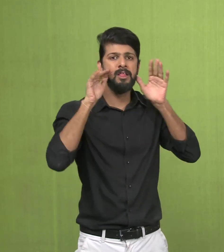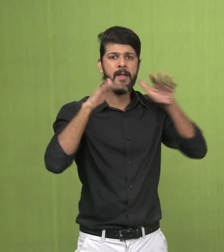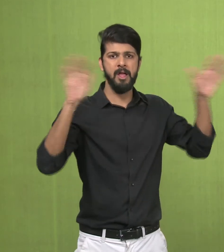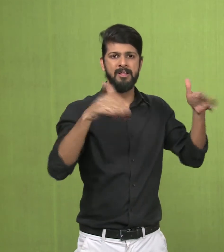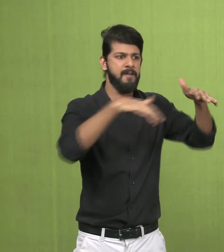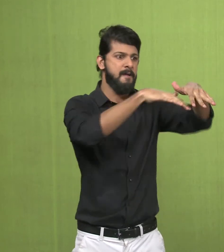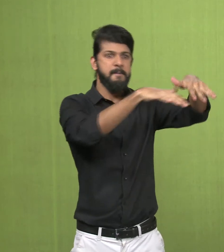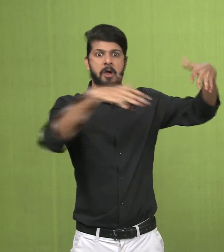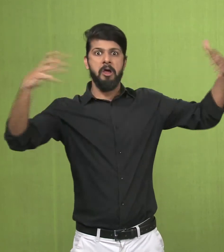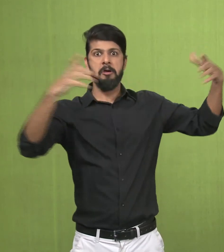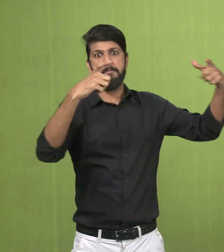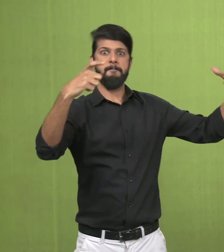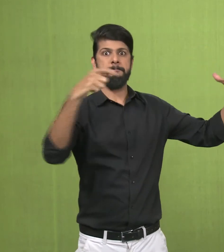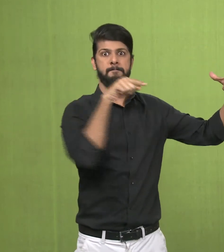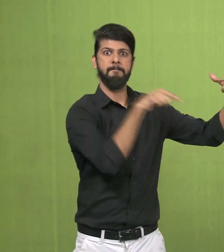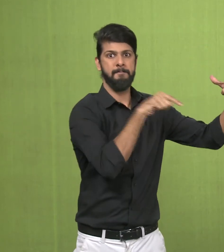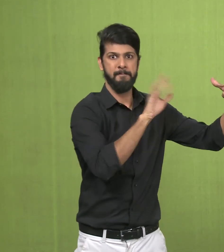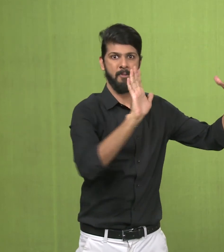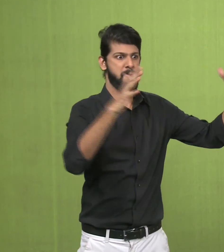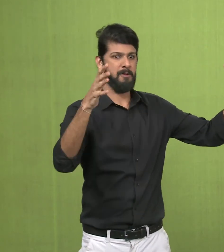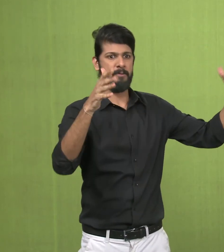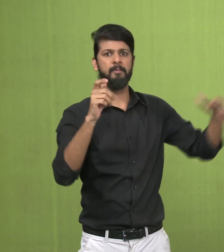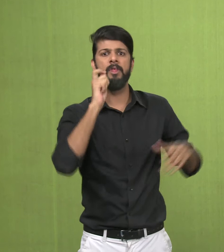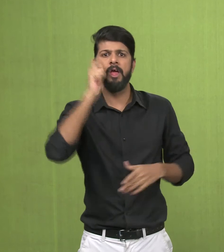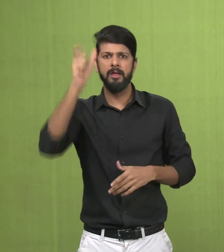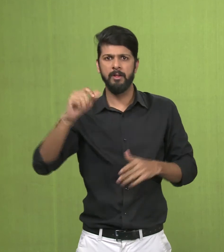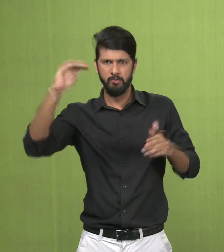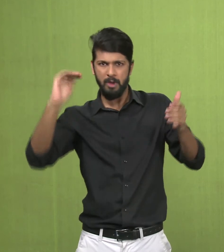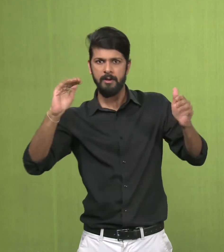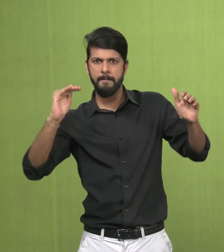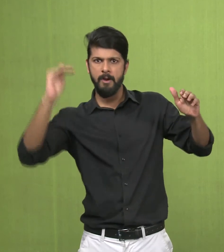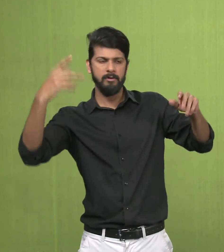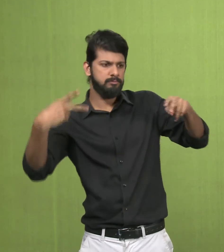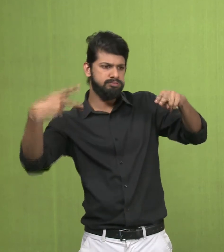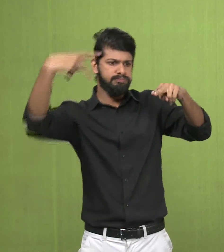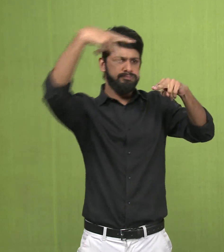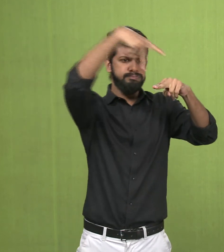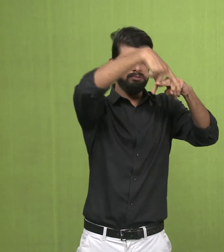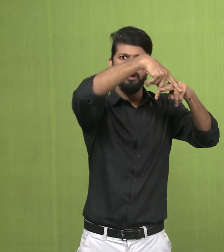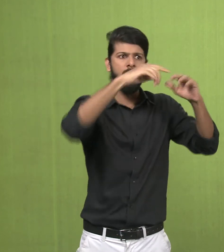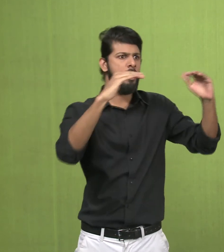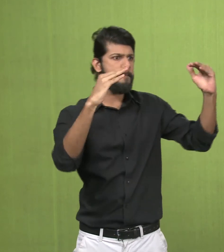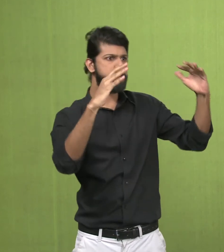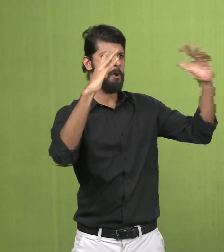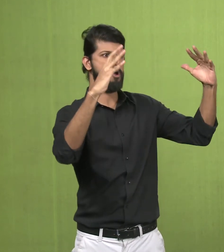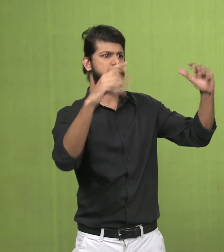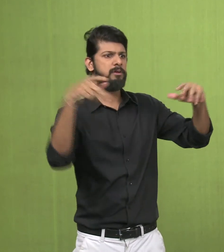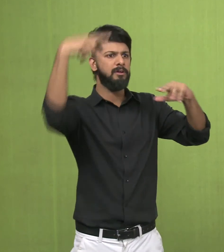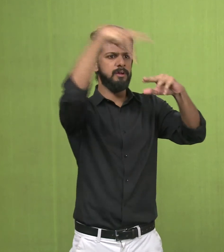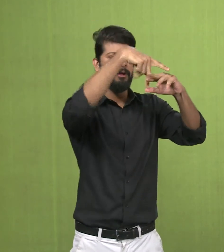the sculptures. For example, if there was a bust or a figure of the elephant head, and a person or a mahout sitting on top of